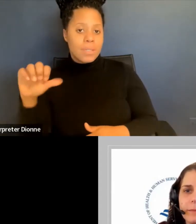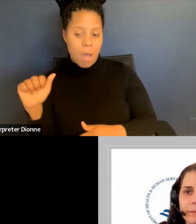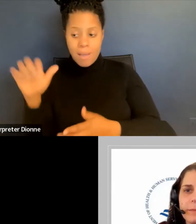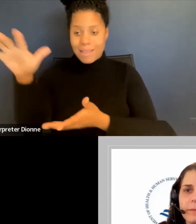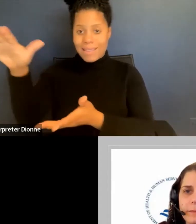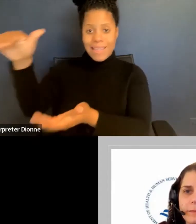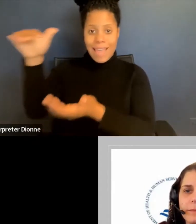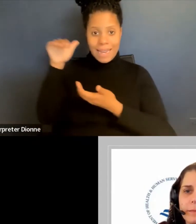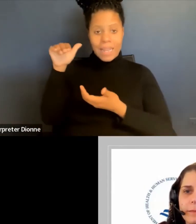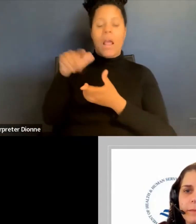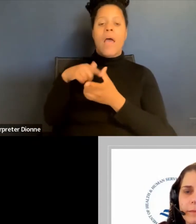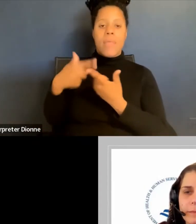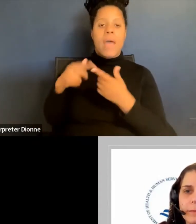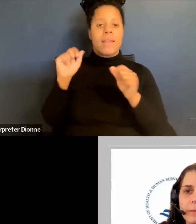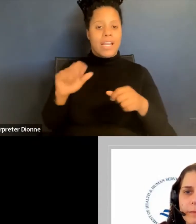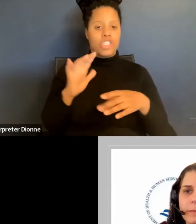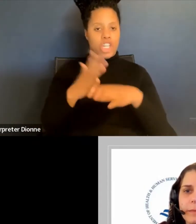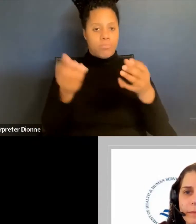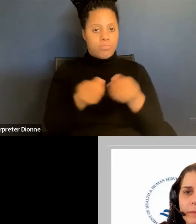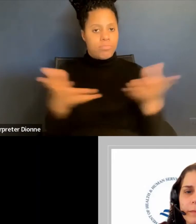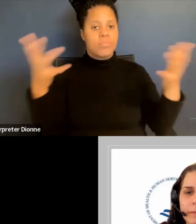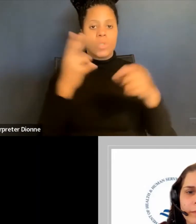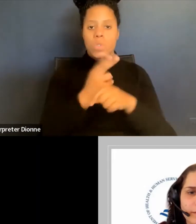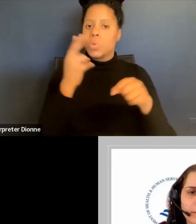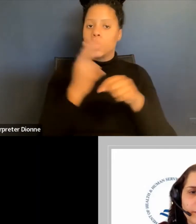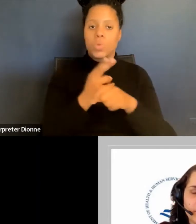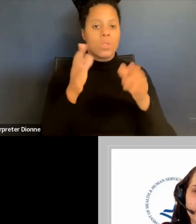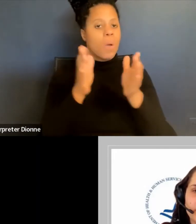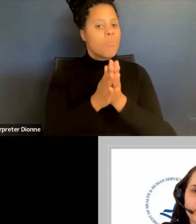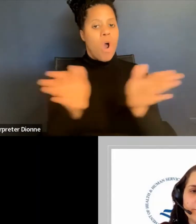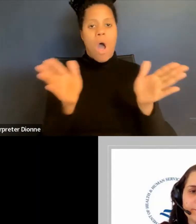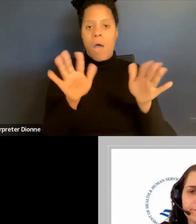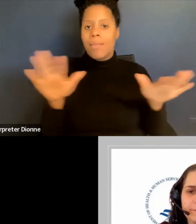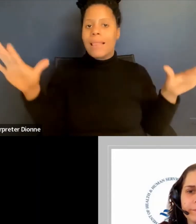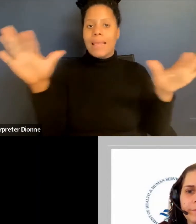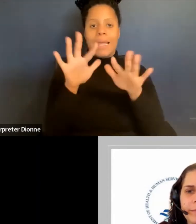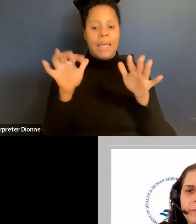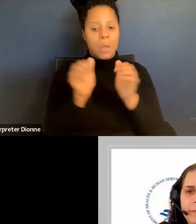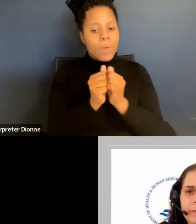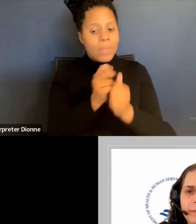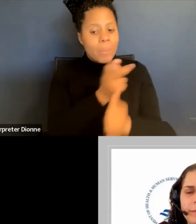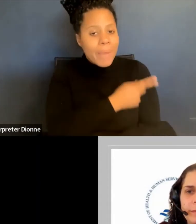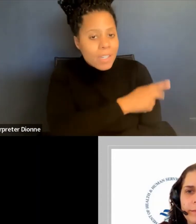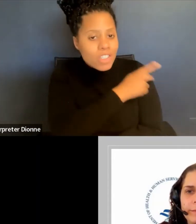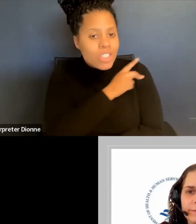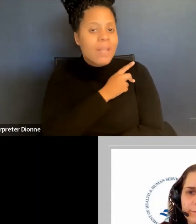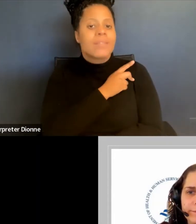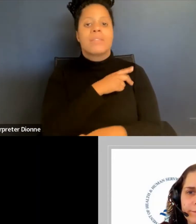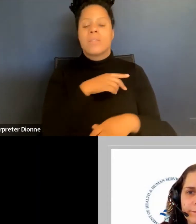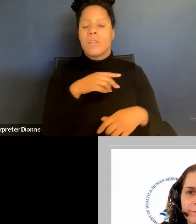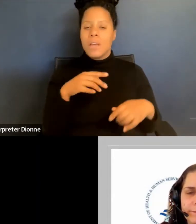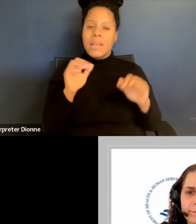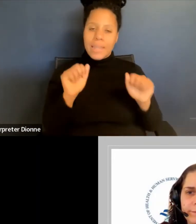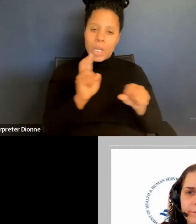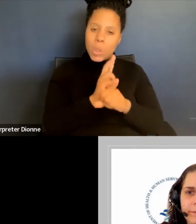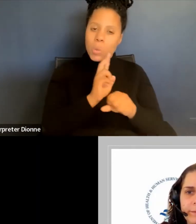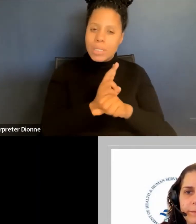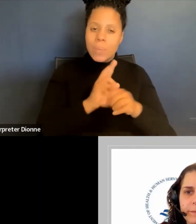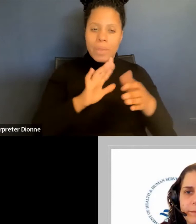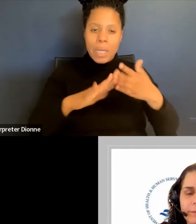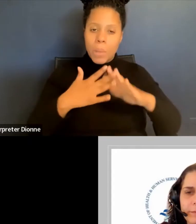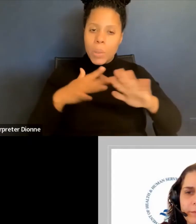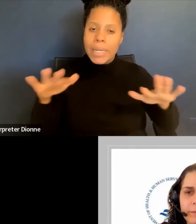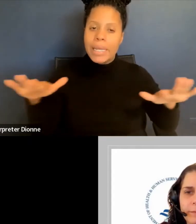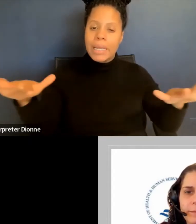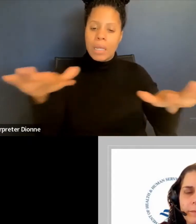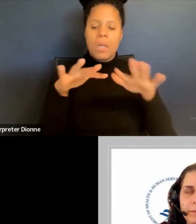and used broadly with patients served and their communities. So they have a lot